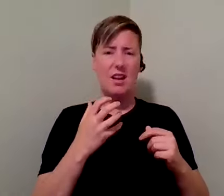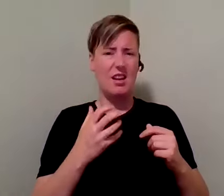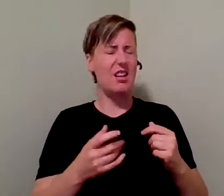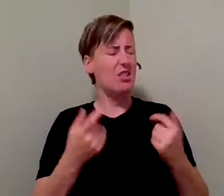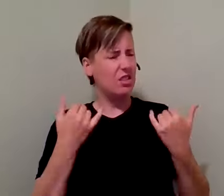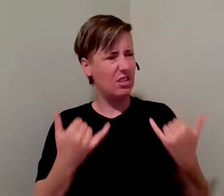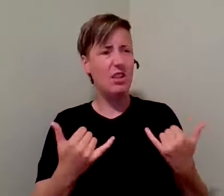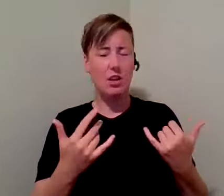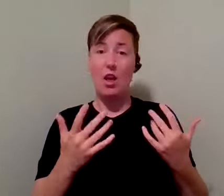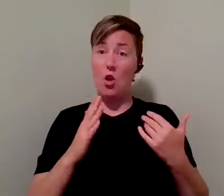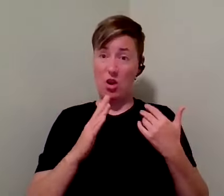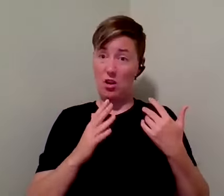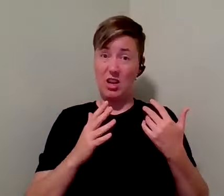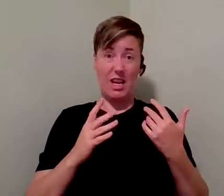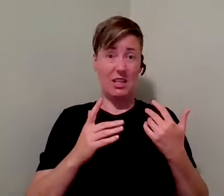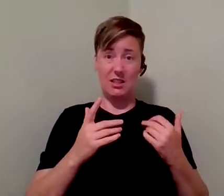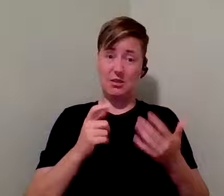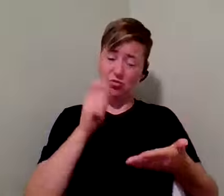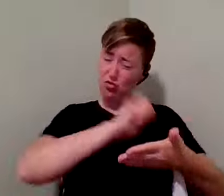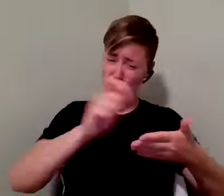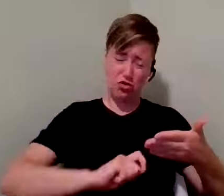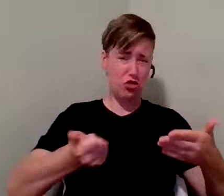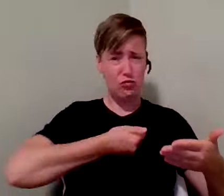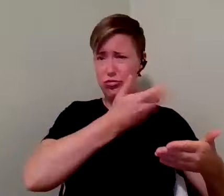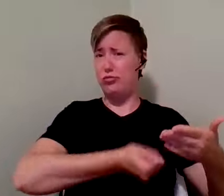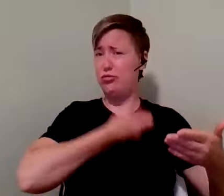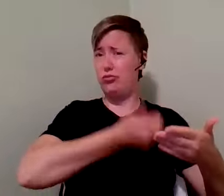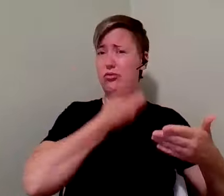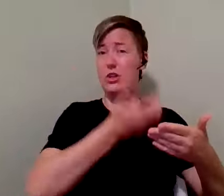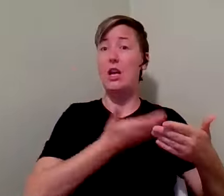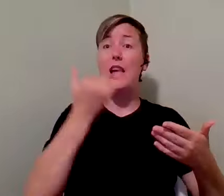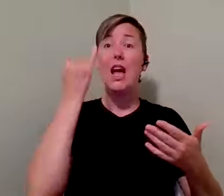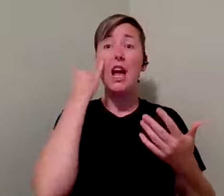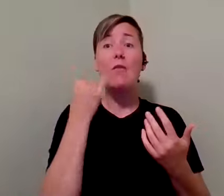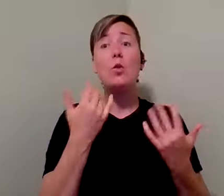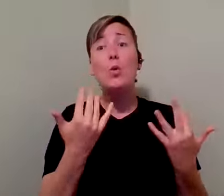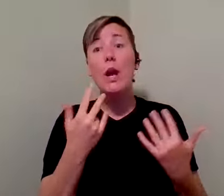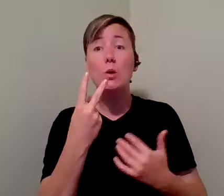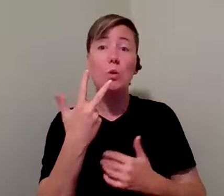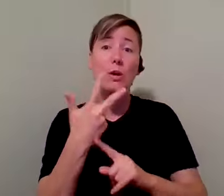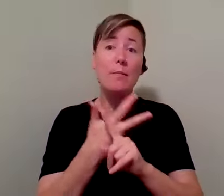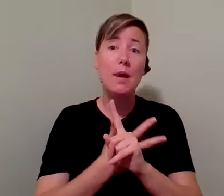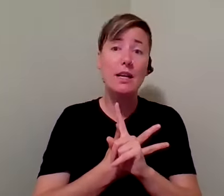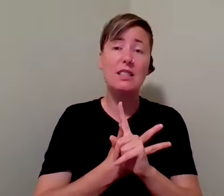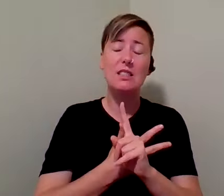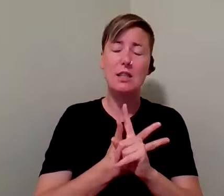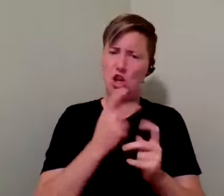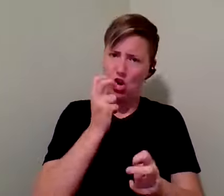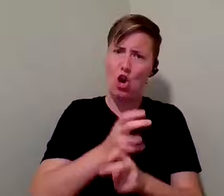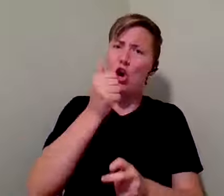you're resentful at, it's a nice, healthy list. The moment you wait 2, 3 months, the list dwindles and diminishes. I'm